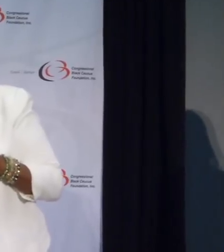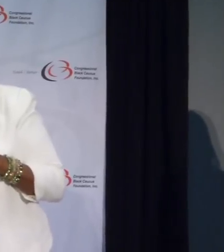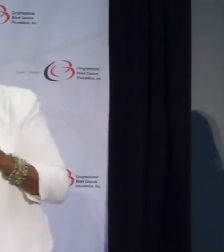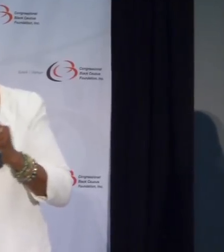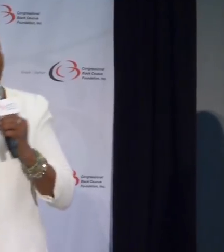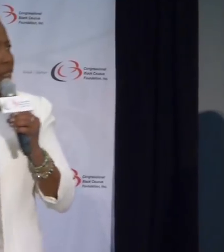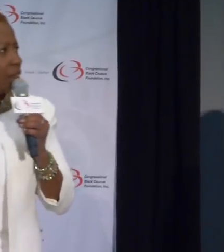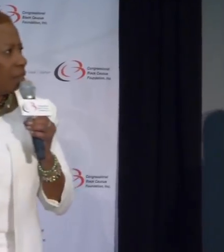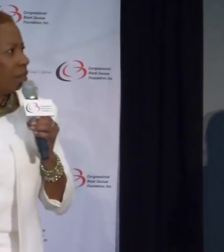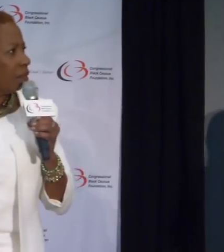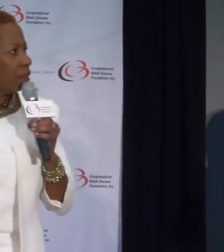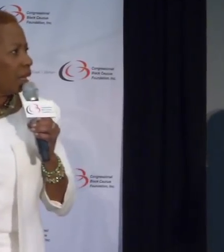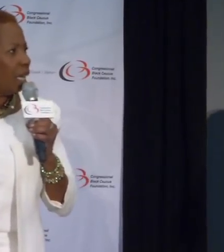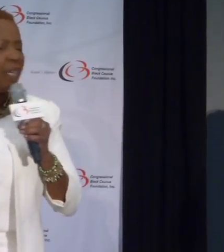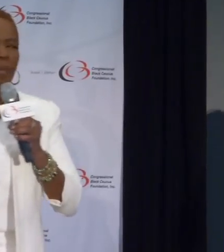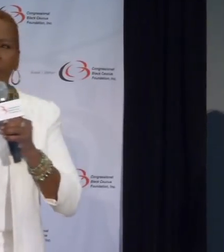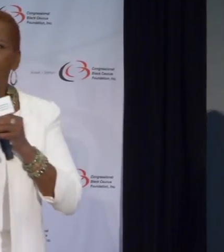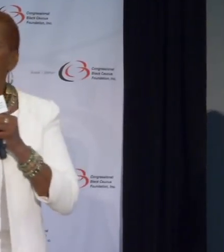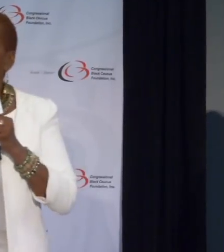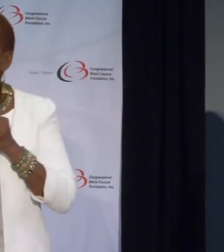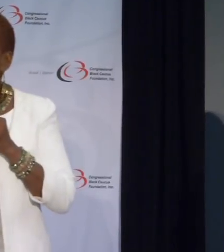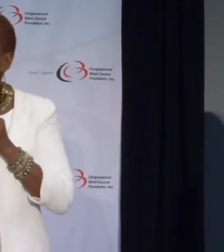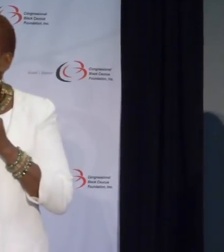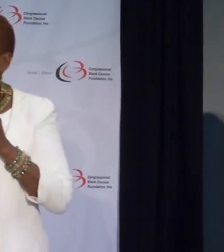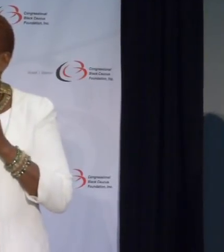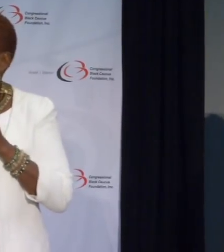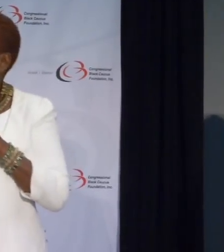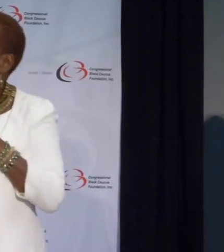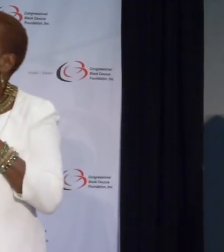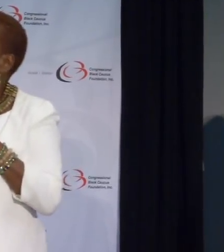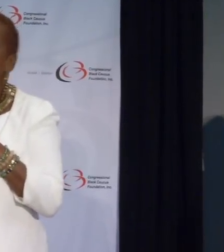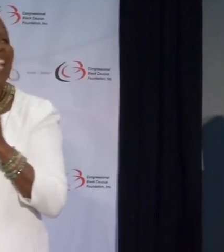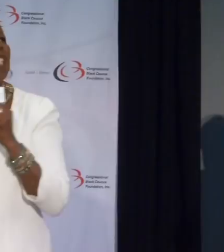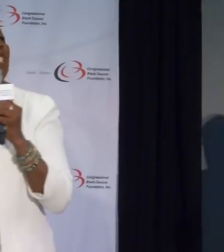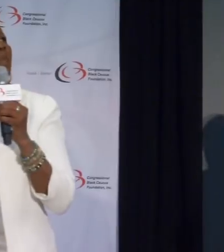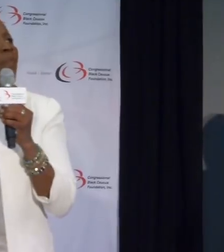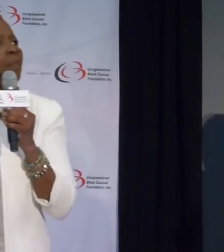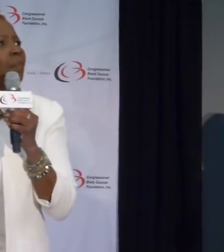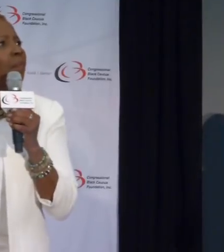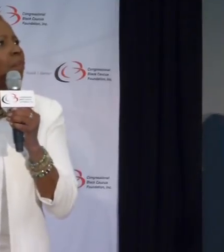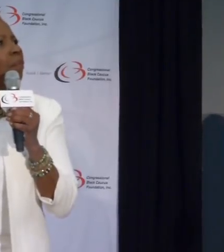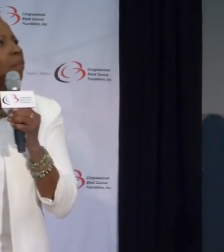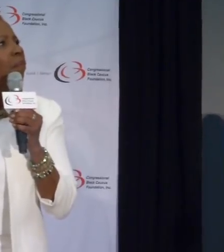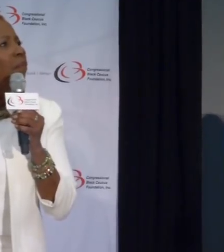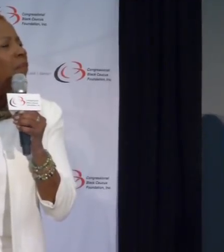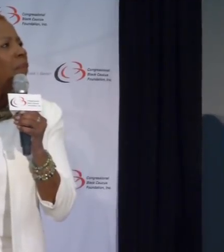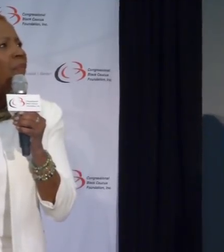With her. Her? Her who? Did I switch sides?